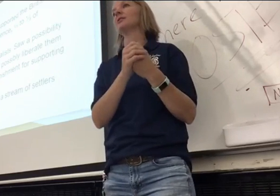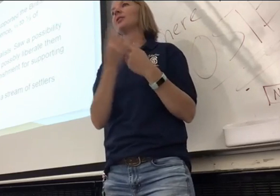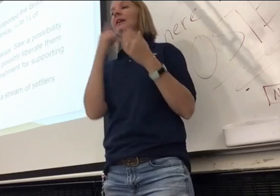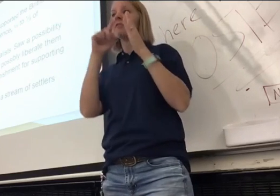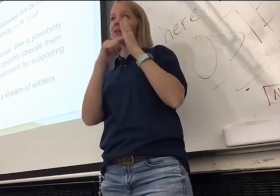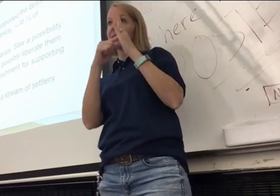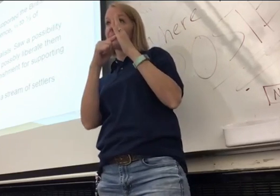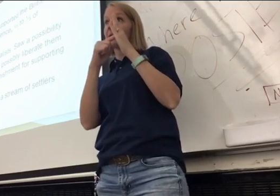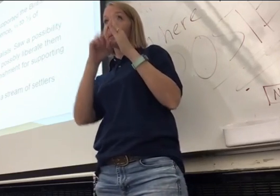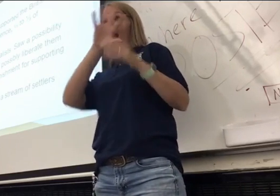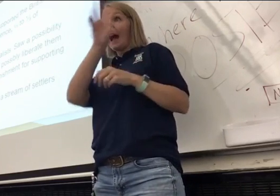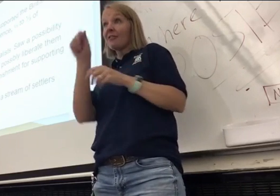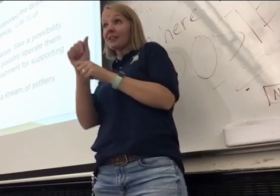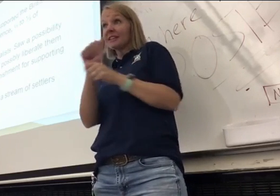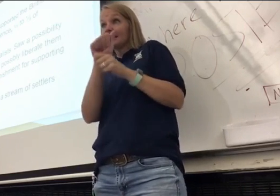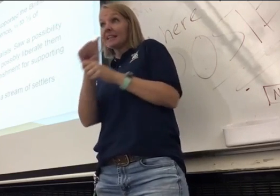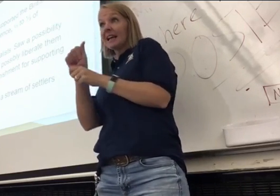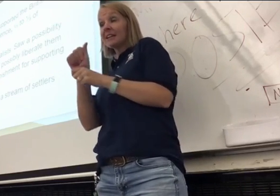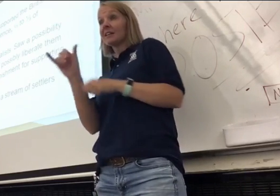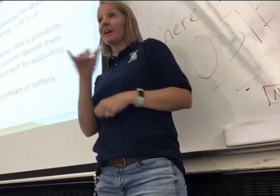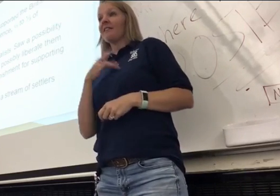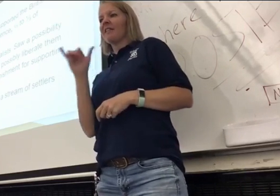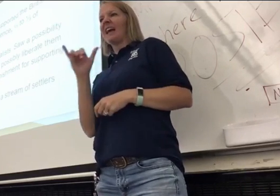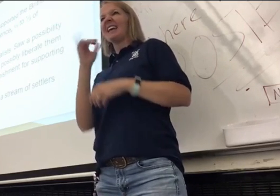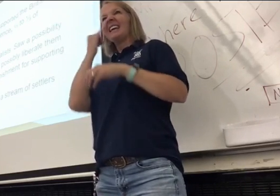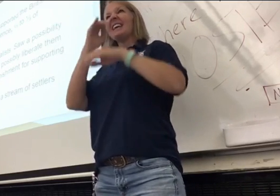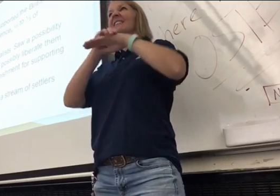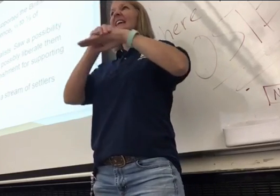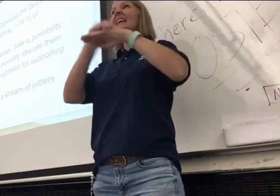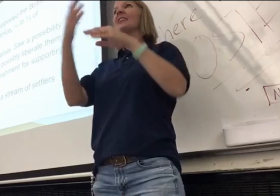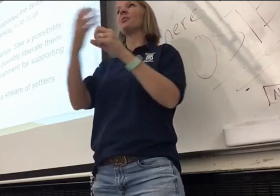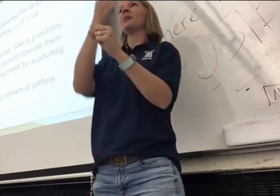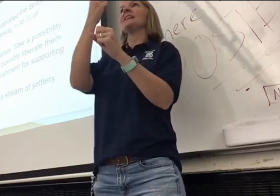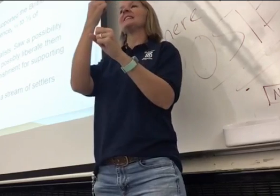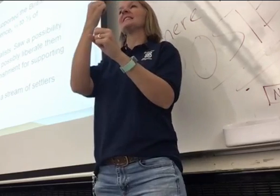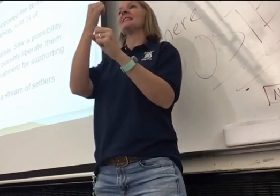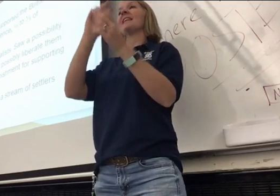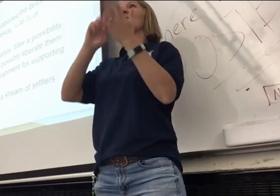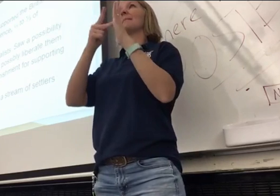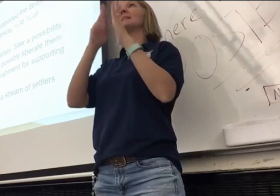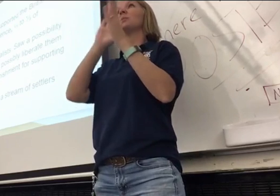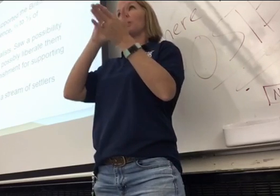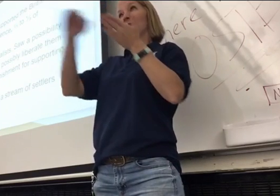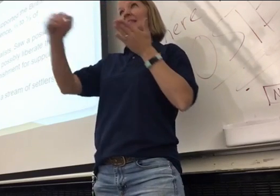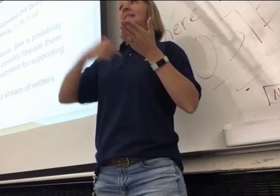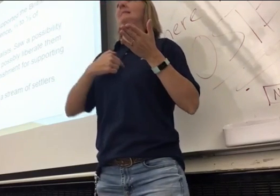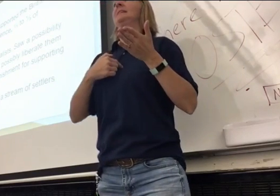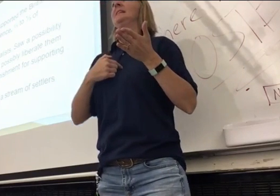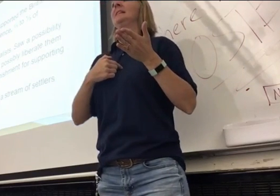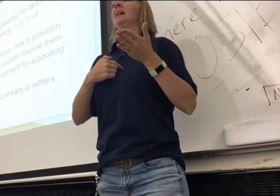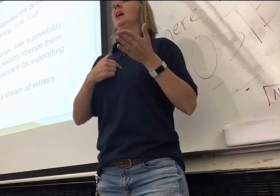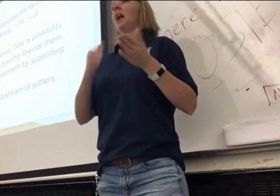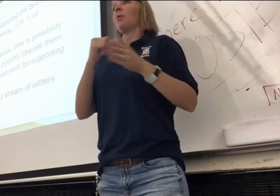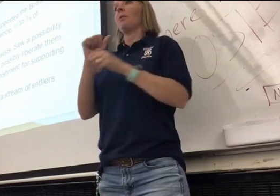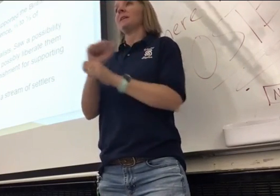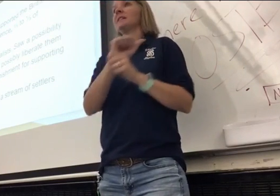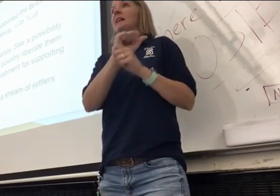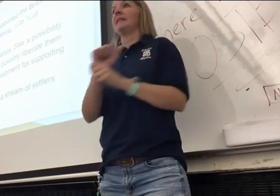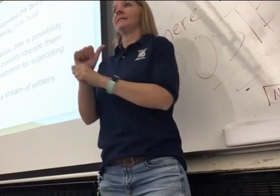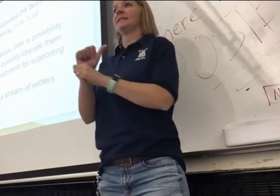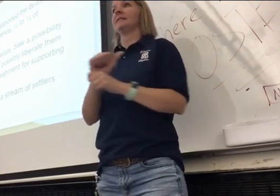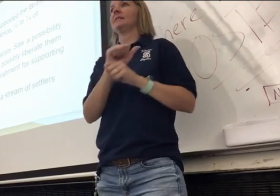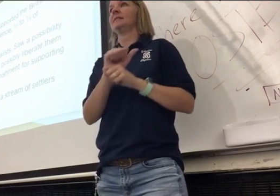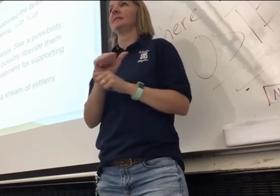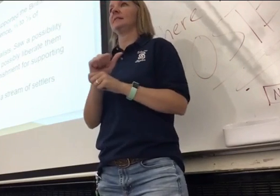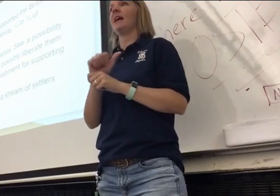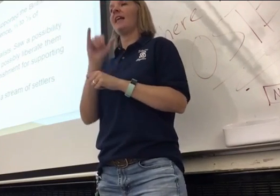example, African slaves felt that if England won, they would be released and would no longer have to be slaves as punishment to the